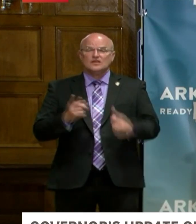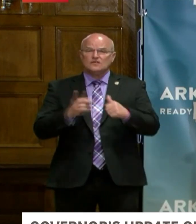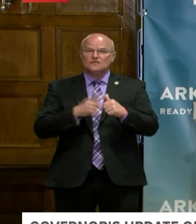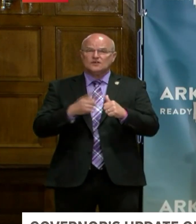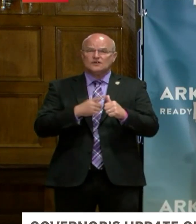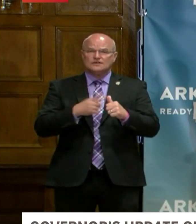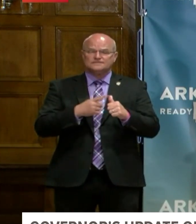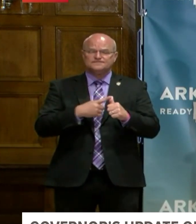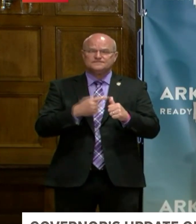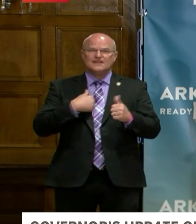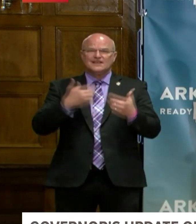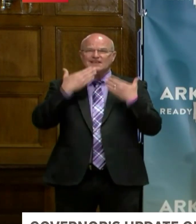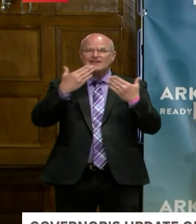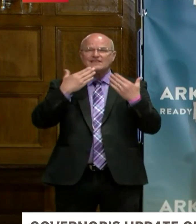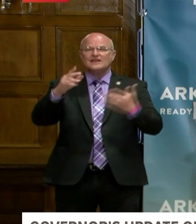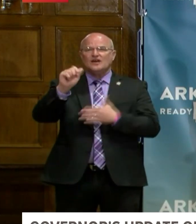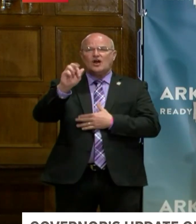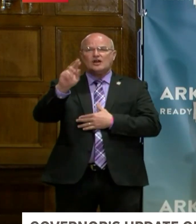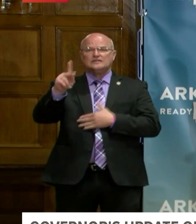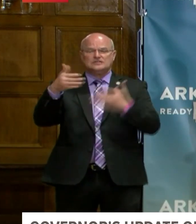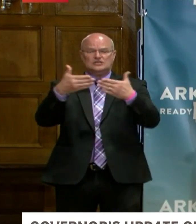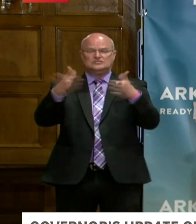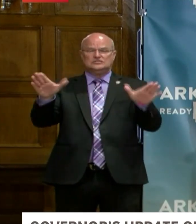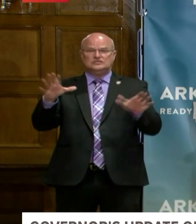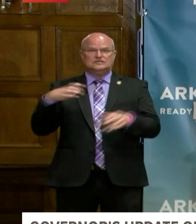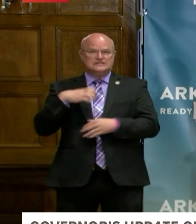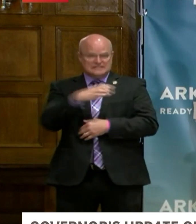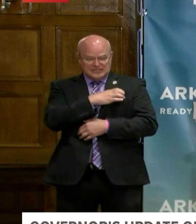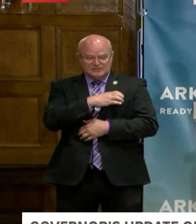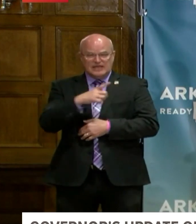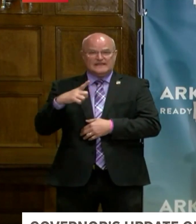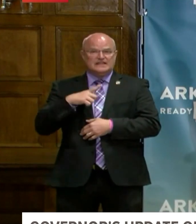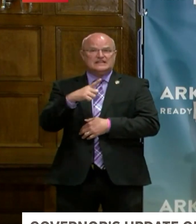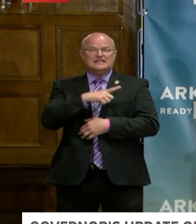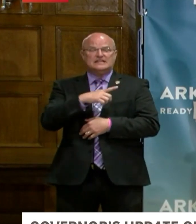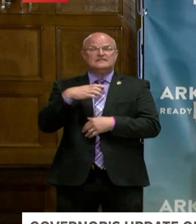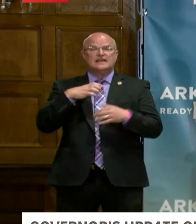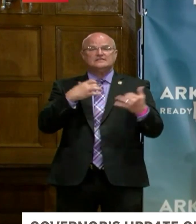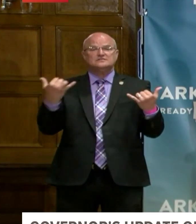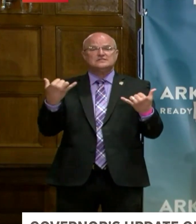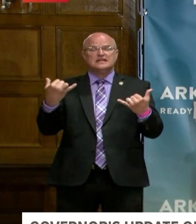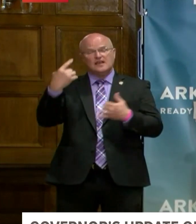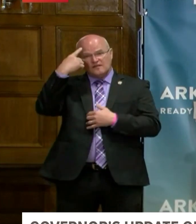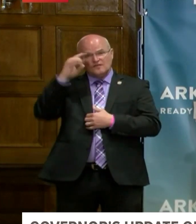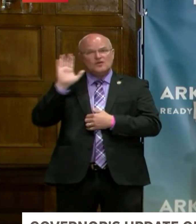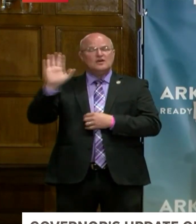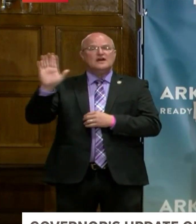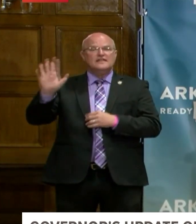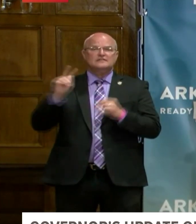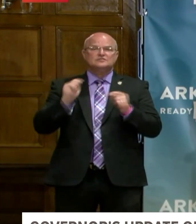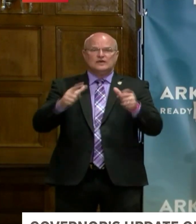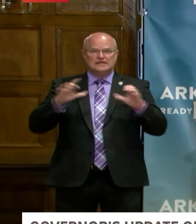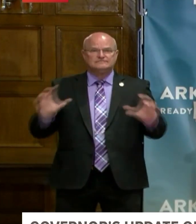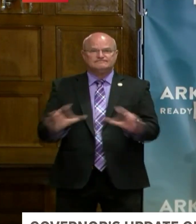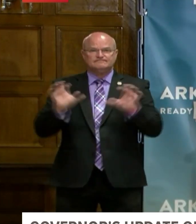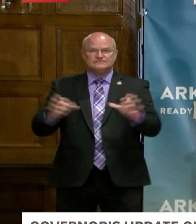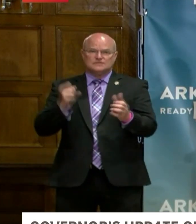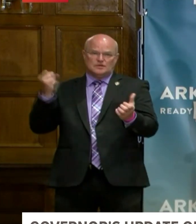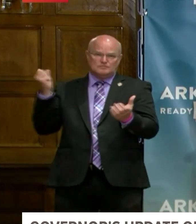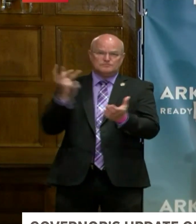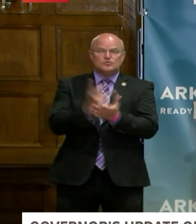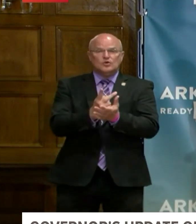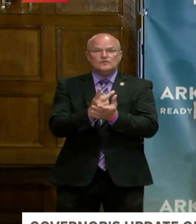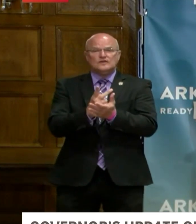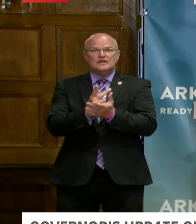First, I wanted to thank the Arkansas General Assembly and the Legislative Council today for their quick action and